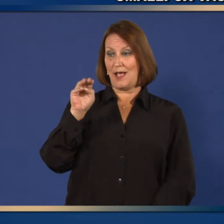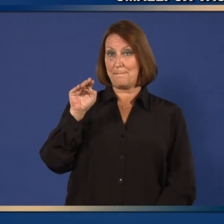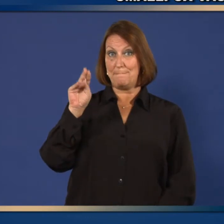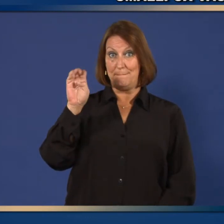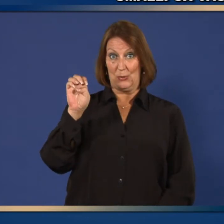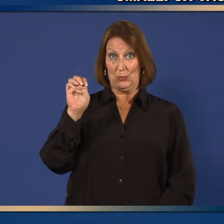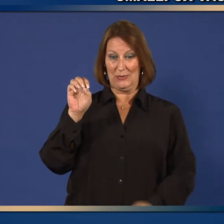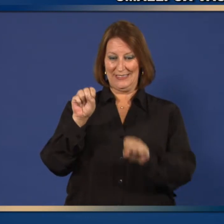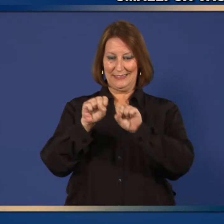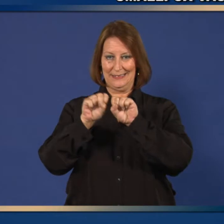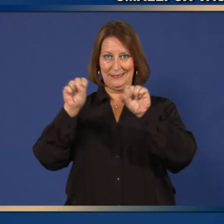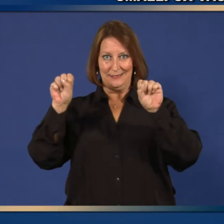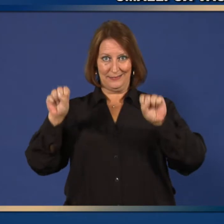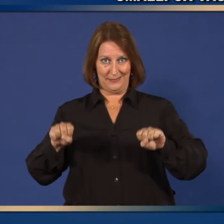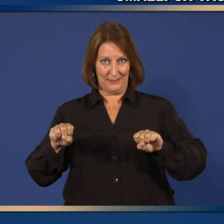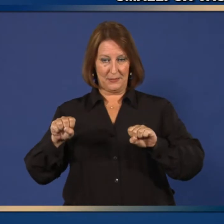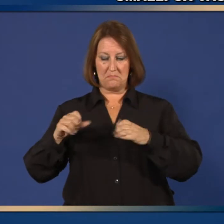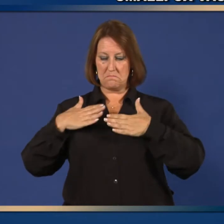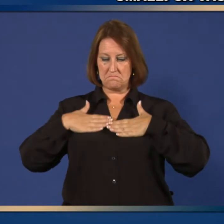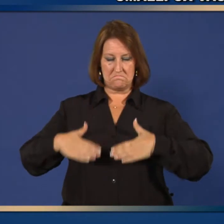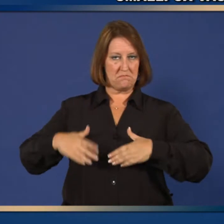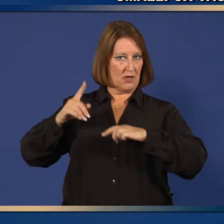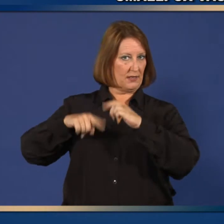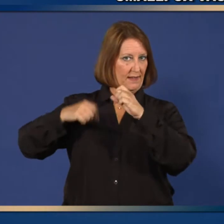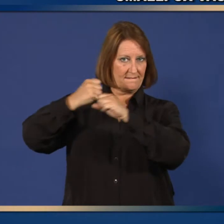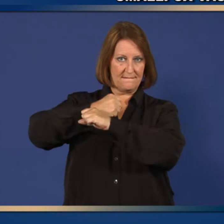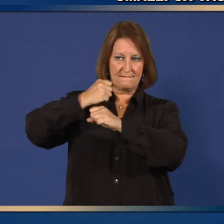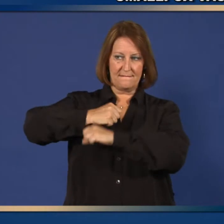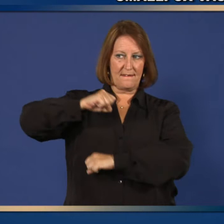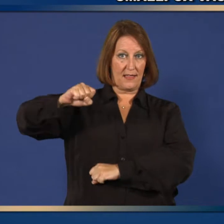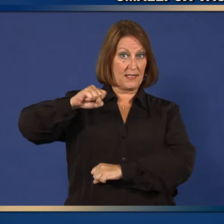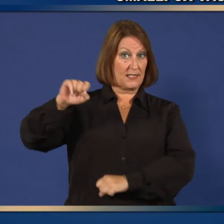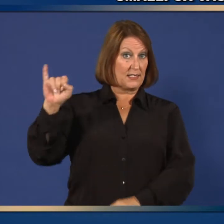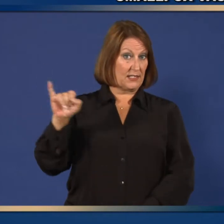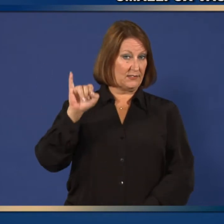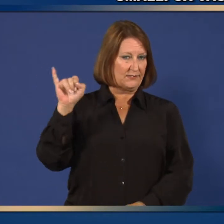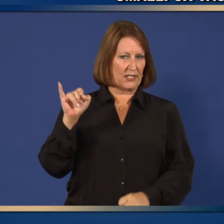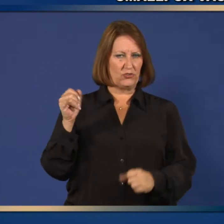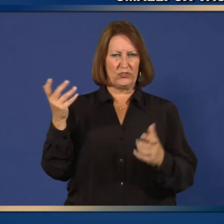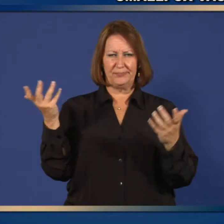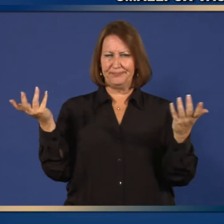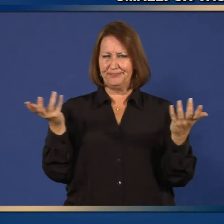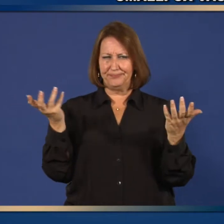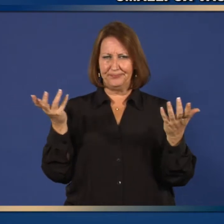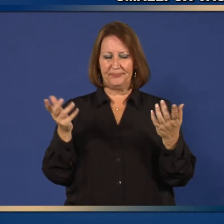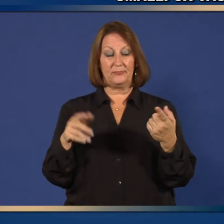including anyone who has HIV or AIDS,